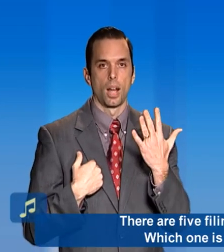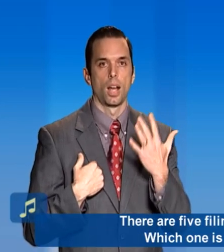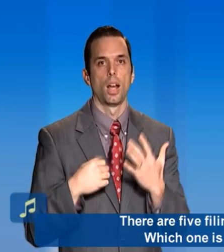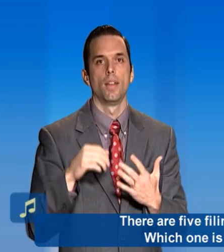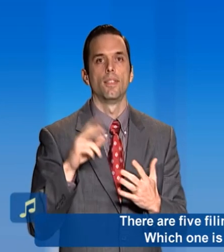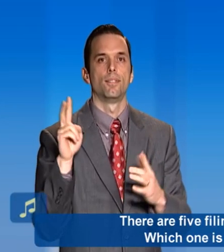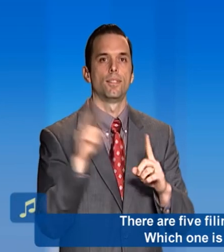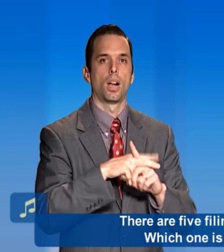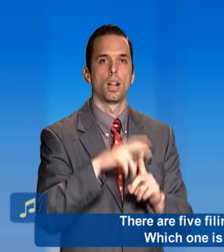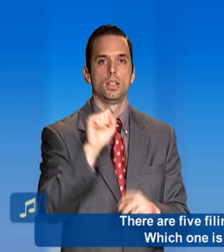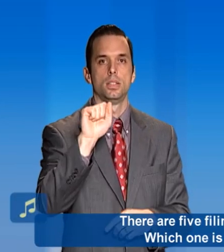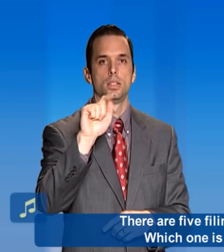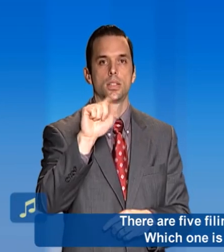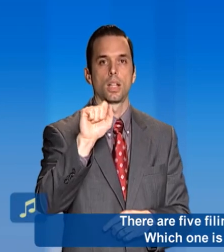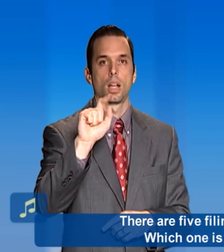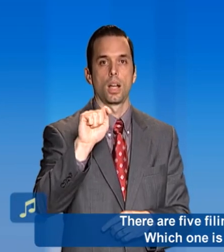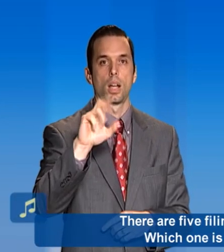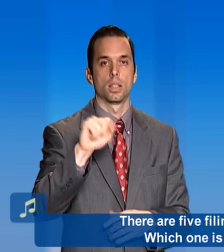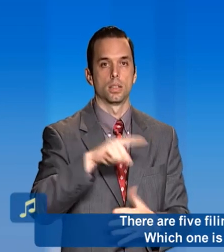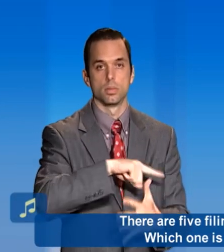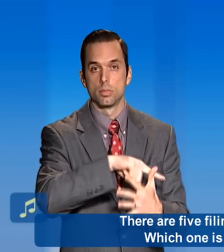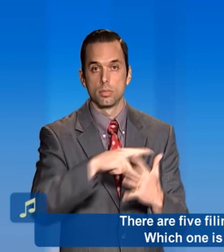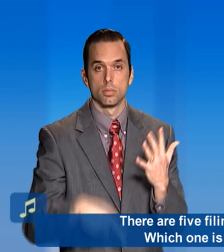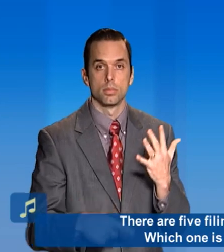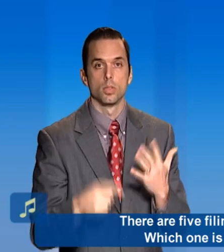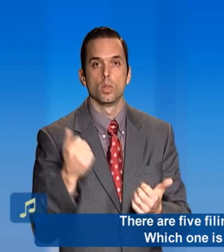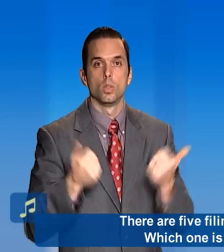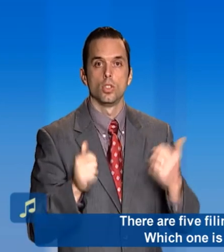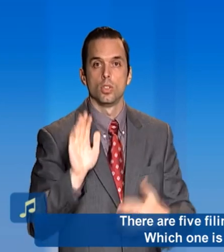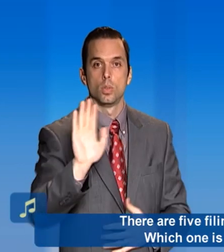There are five filing statuses. Which one is yours?